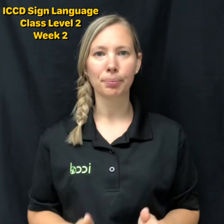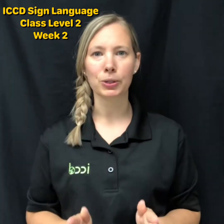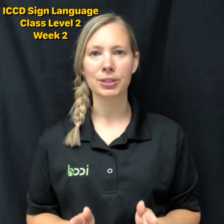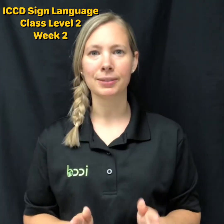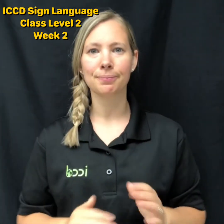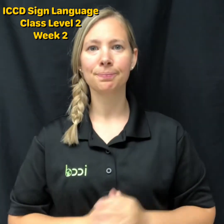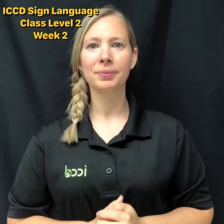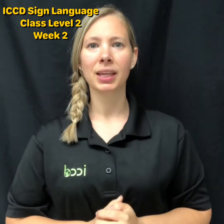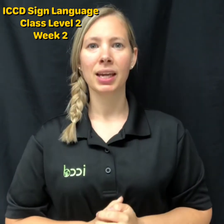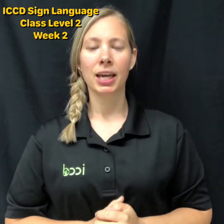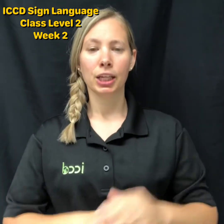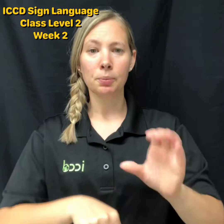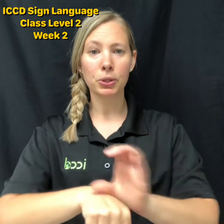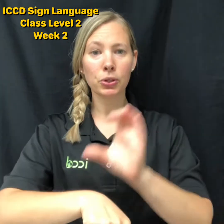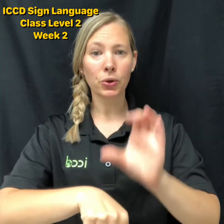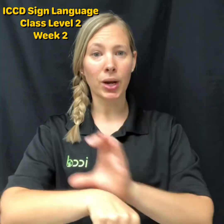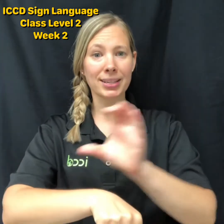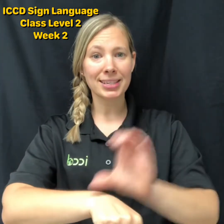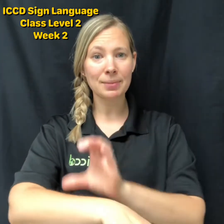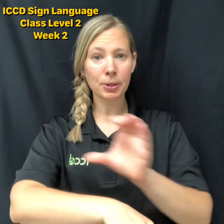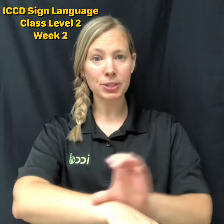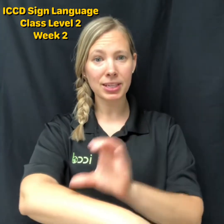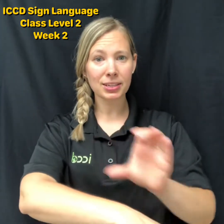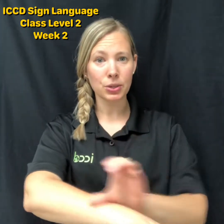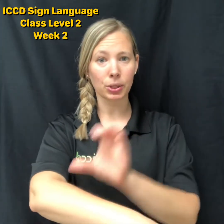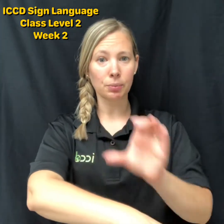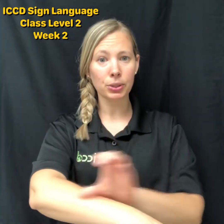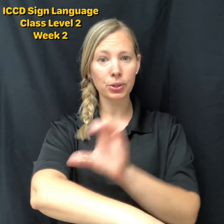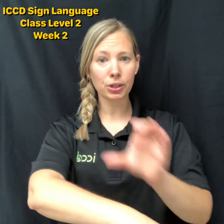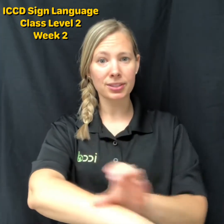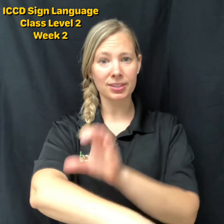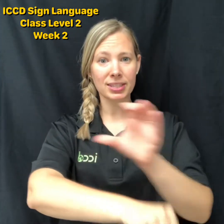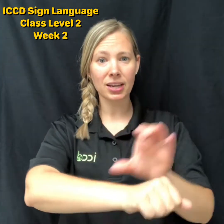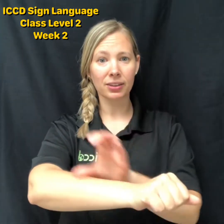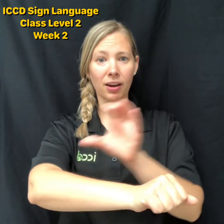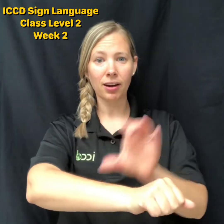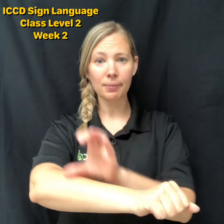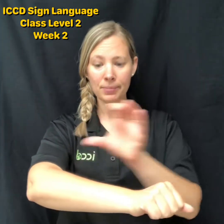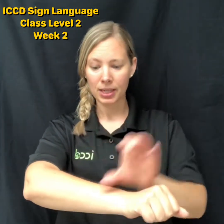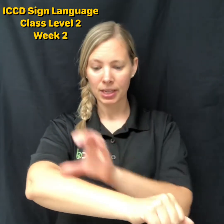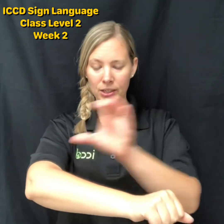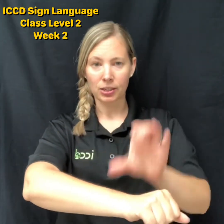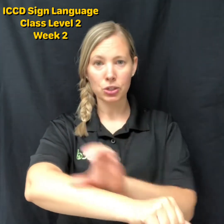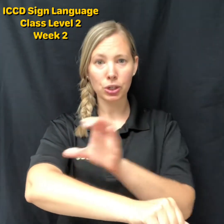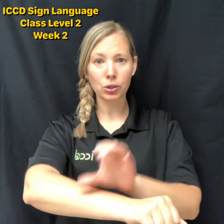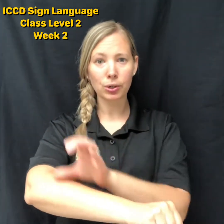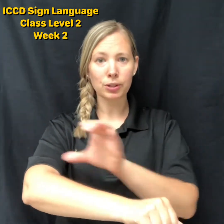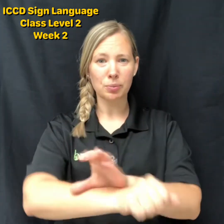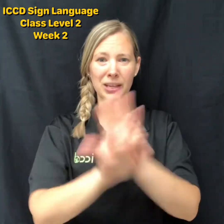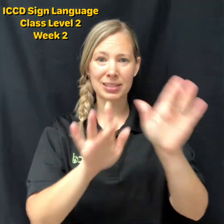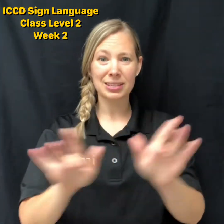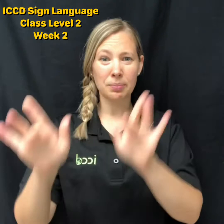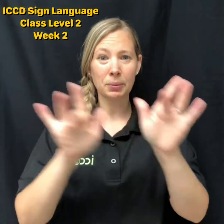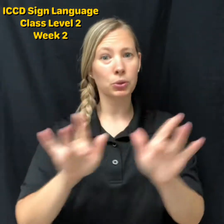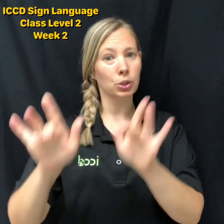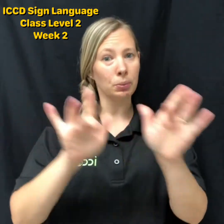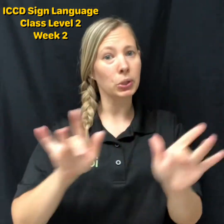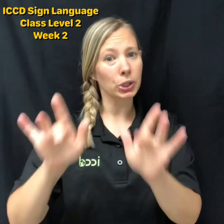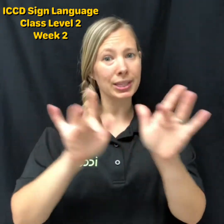person. Computer or IT person, so computer is the C on the arm in a circle. You might see some people do computer this